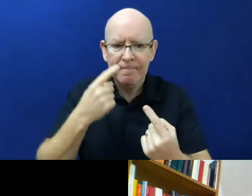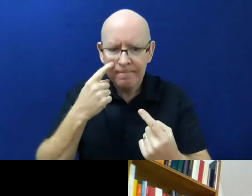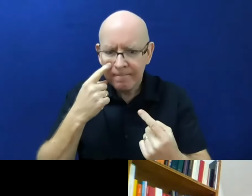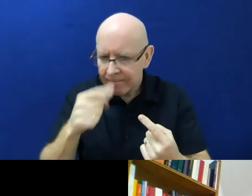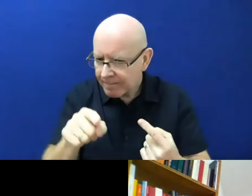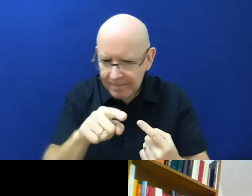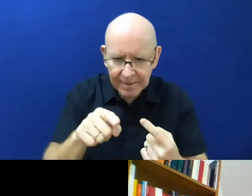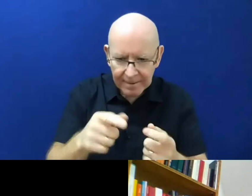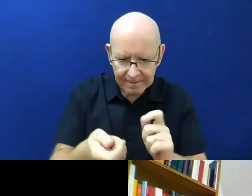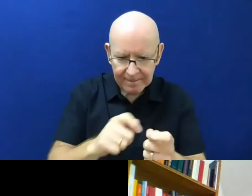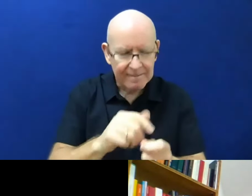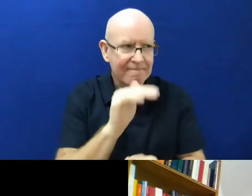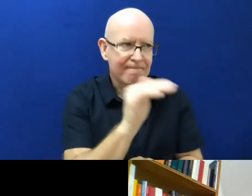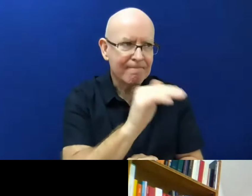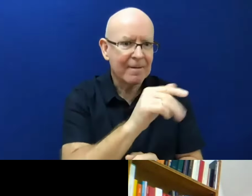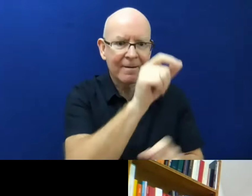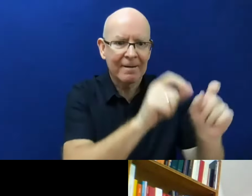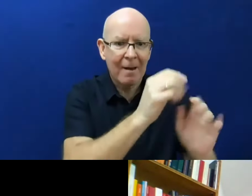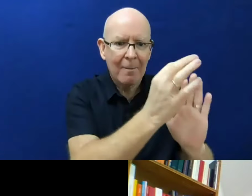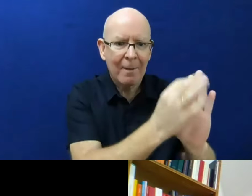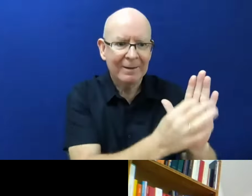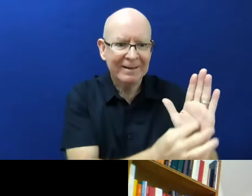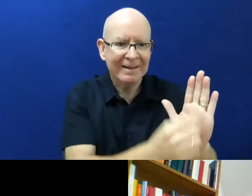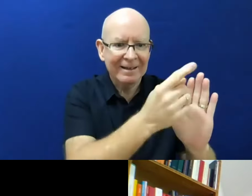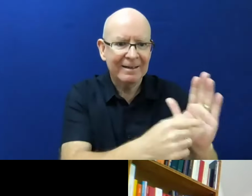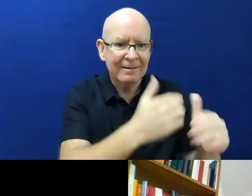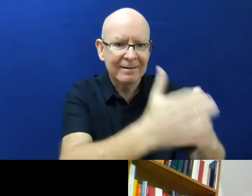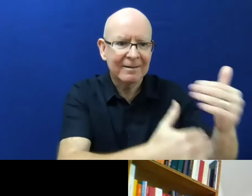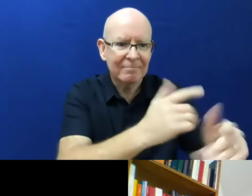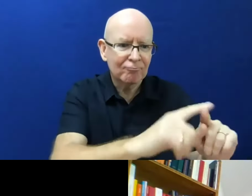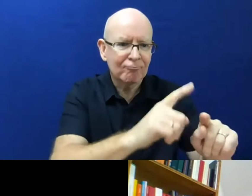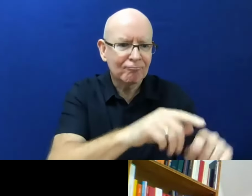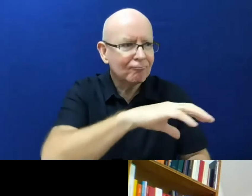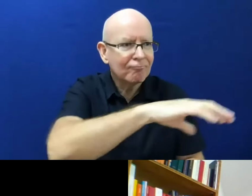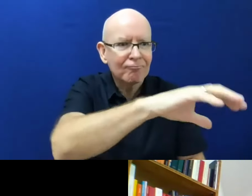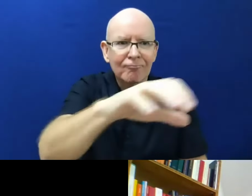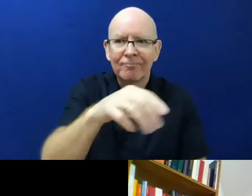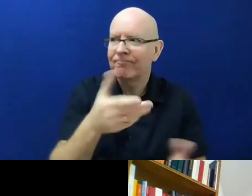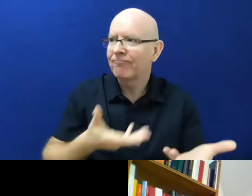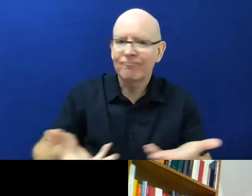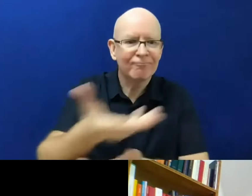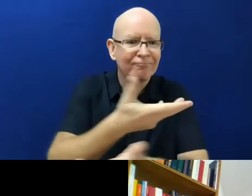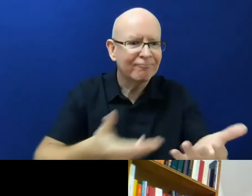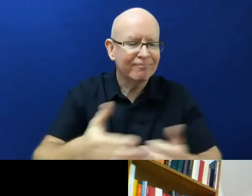dialogue. So welcome, Theresia, and the floor is yours.